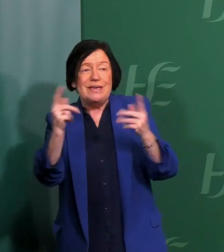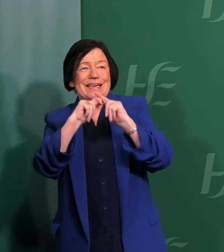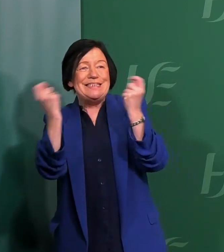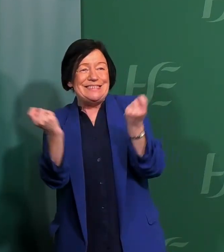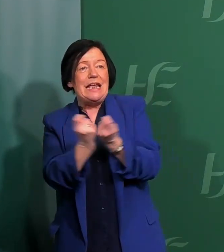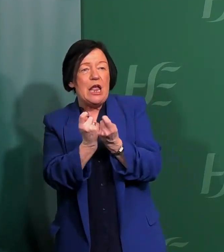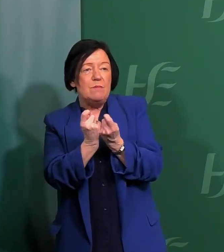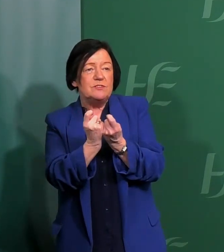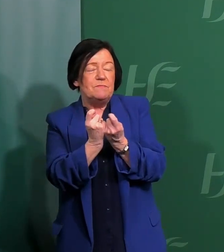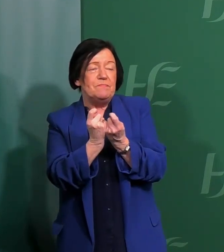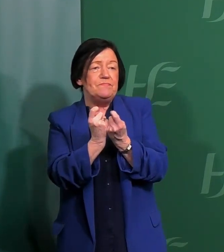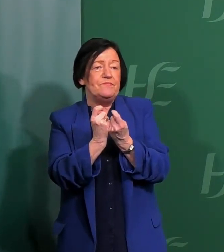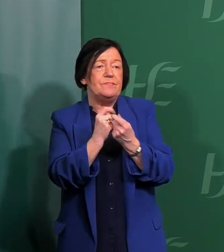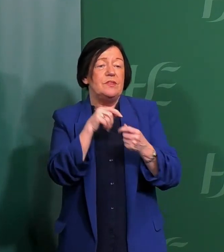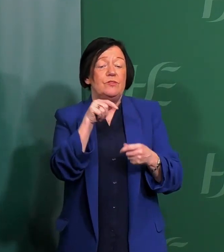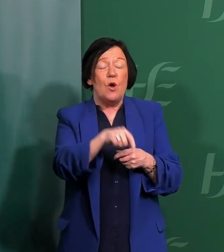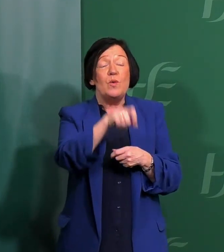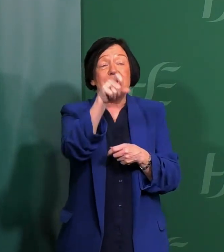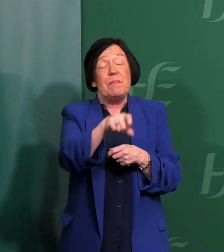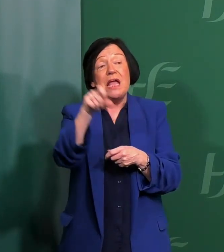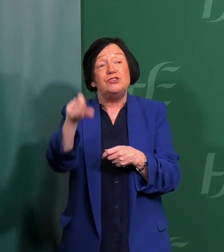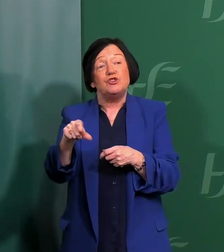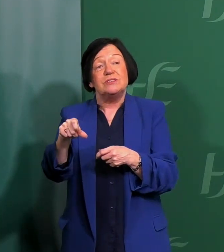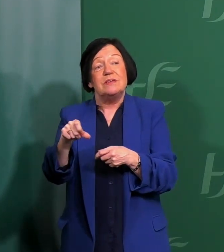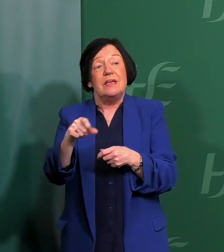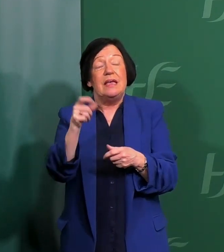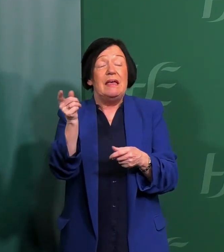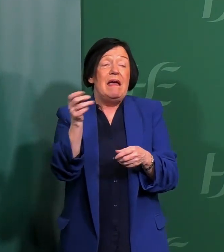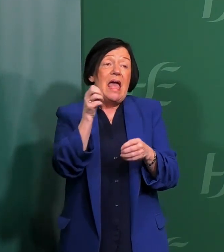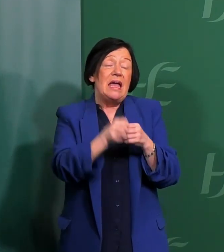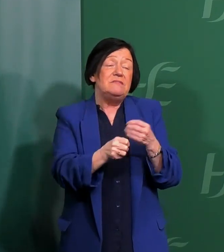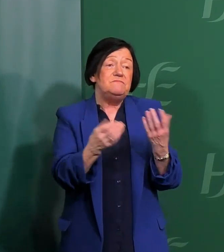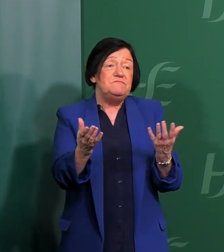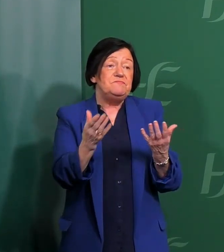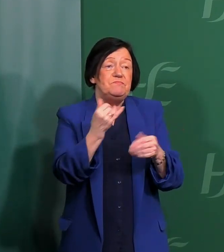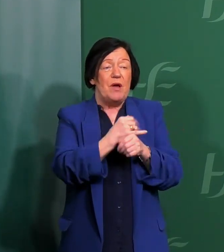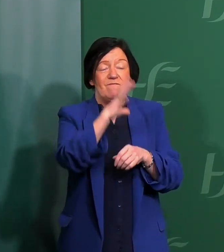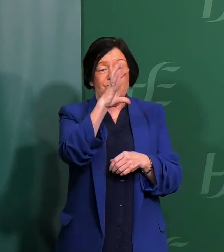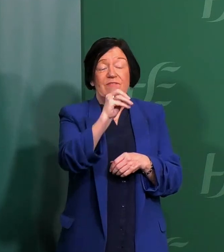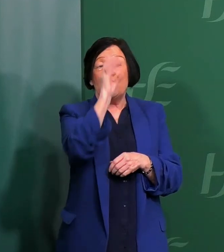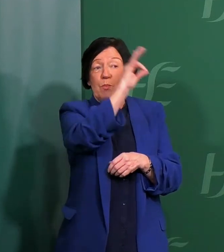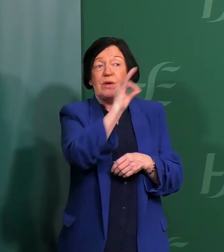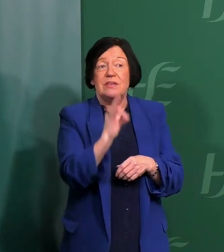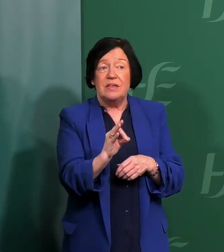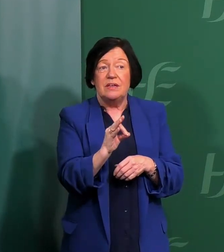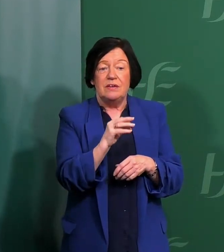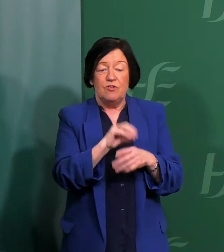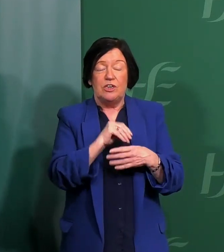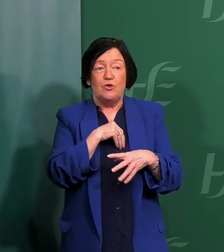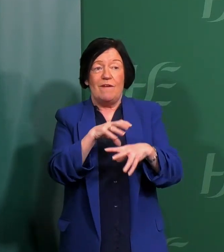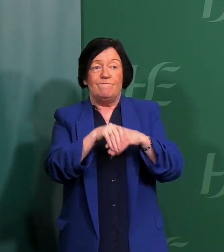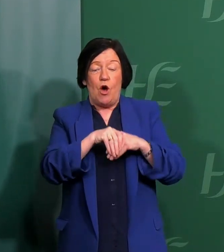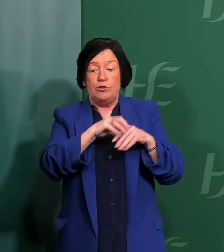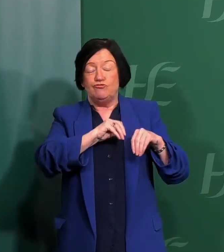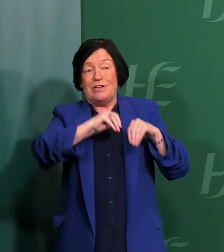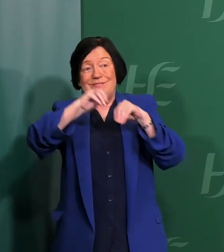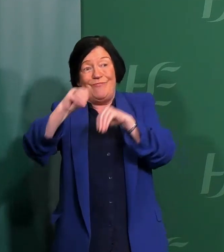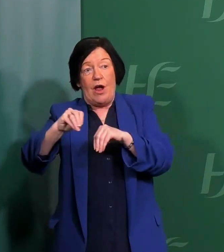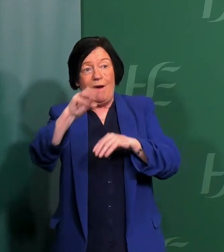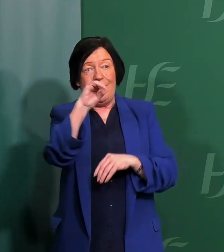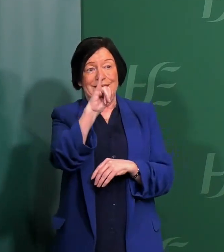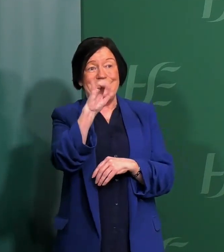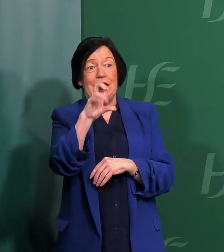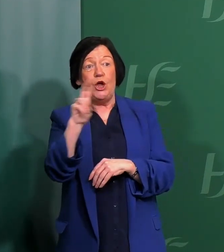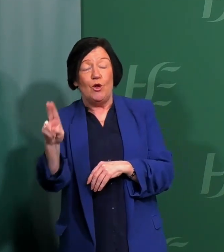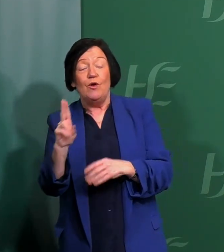teams. And unfortunately, those patients end up, about 50% of them, we can avoid a transfer to the ICU for them. And